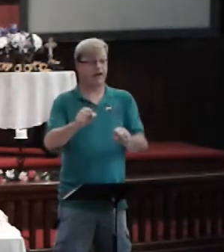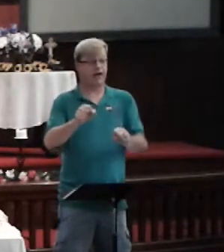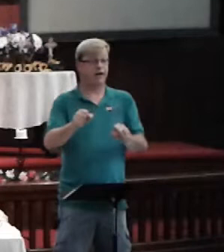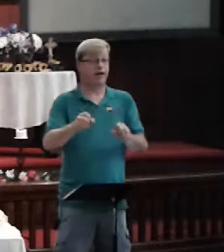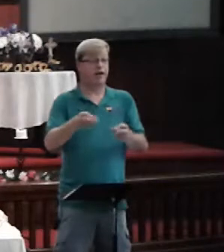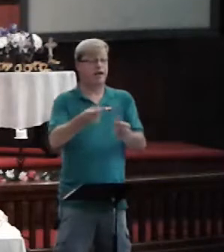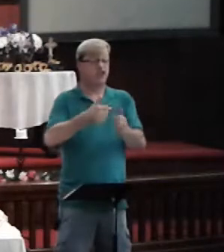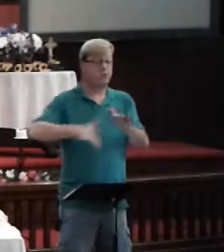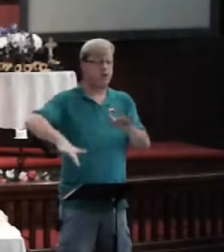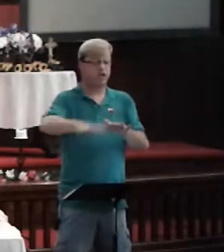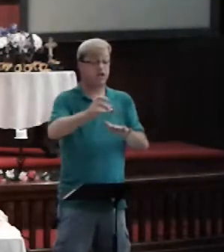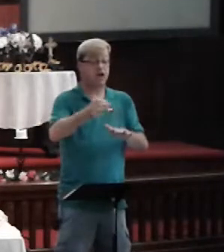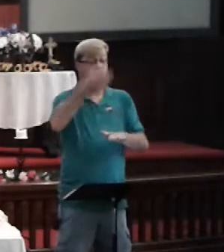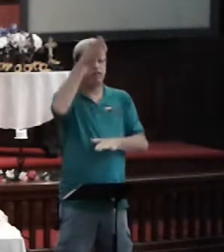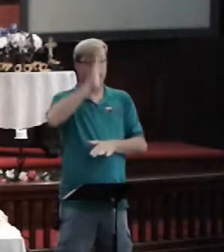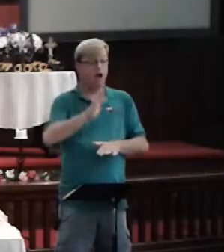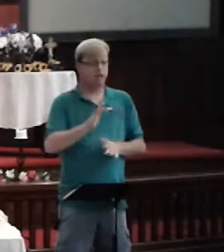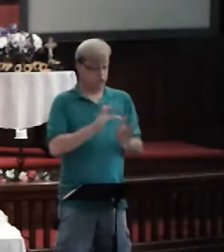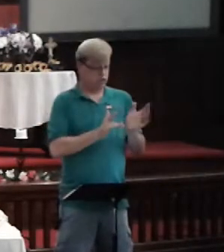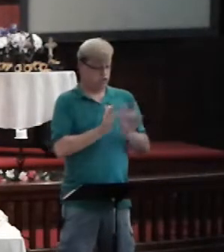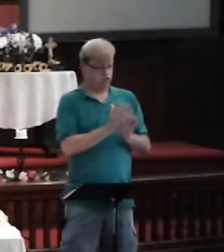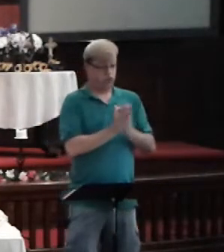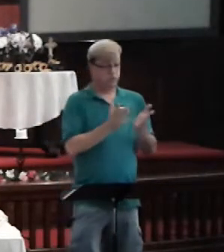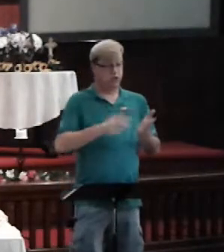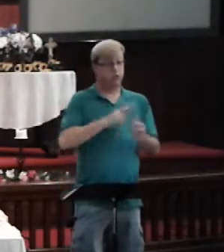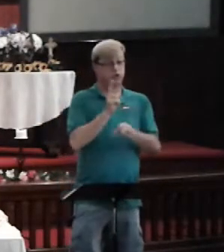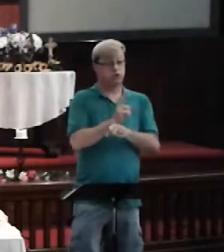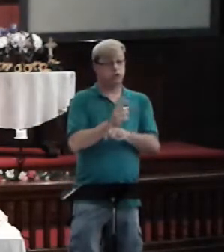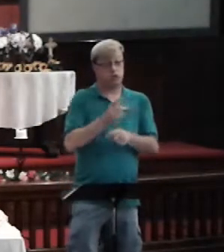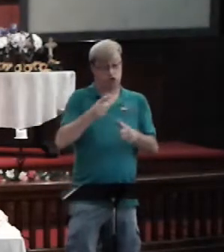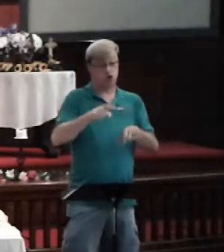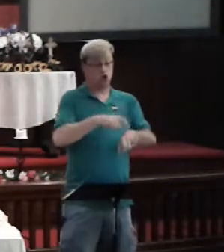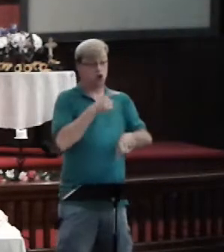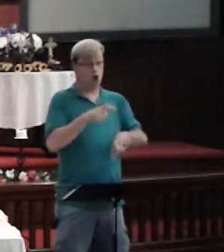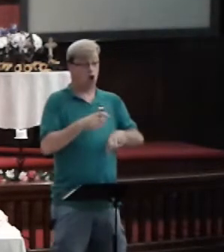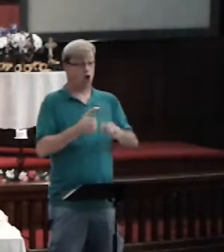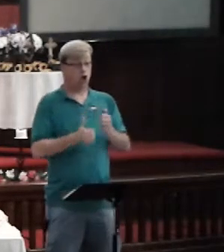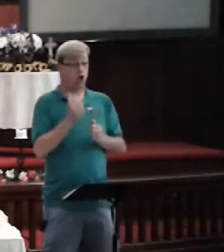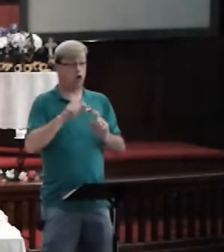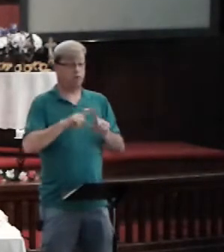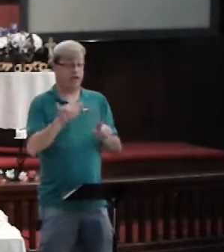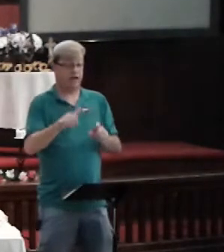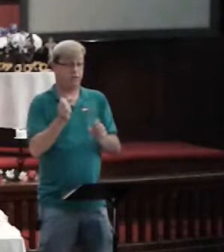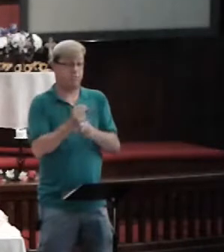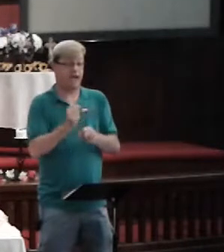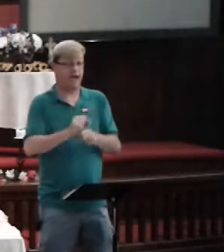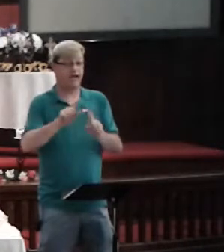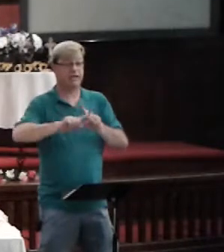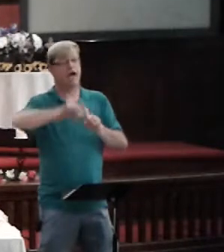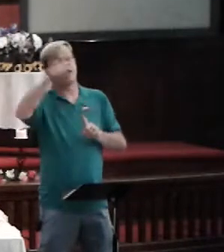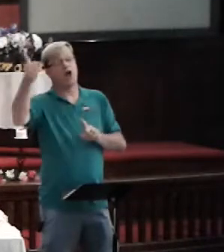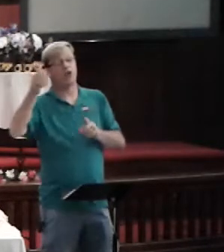of God. Now the scripture I was going to use goes a little longer, but that'll make another sermon one day.